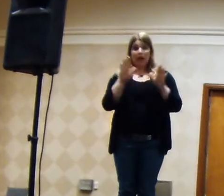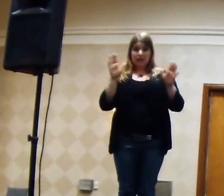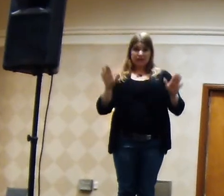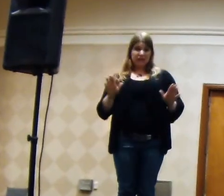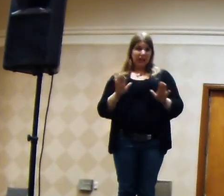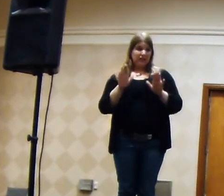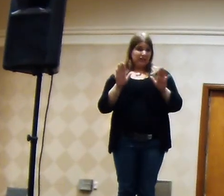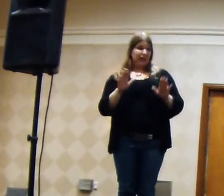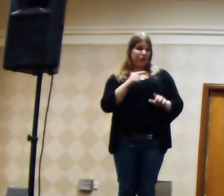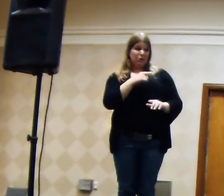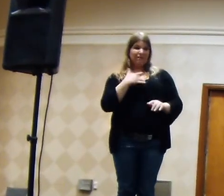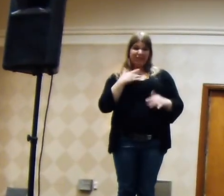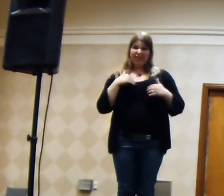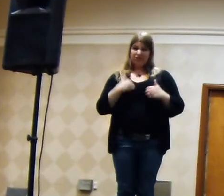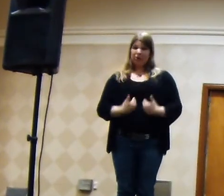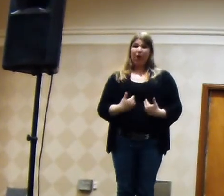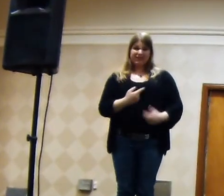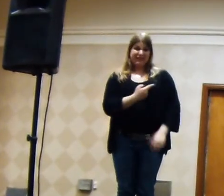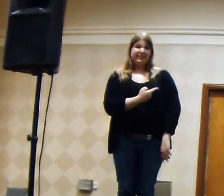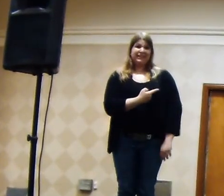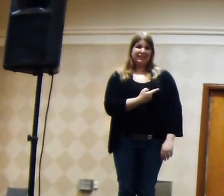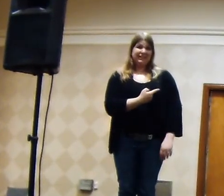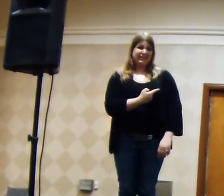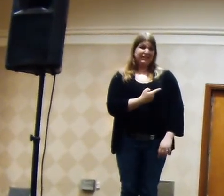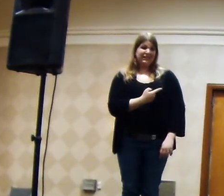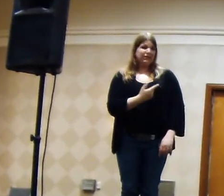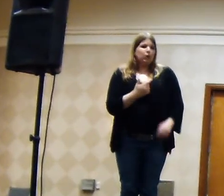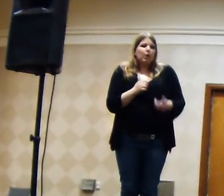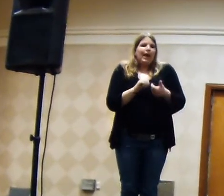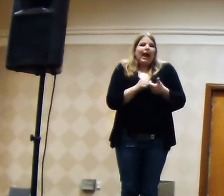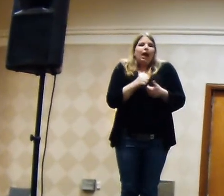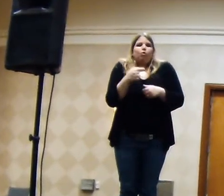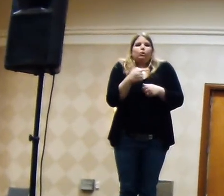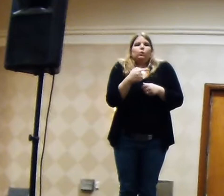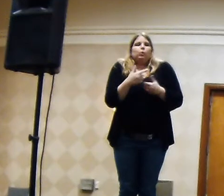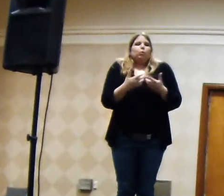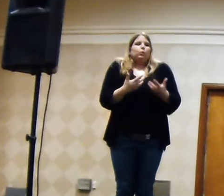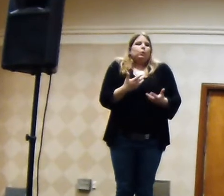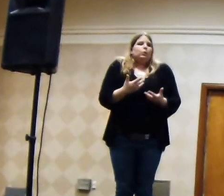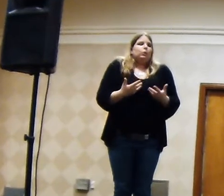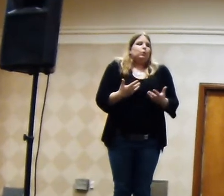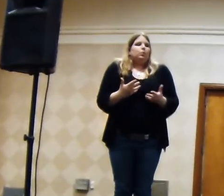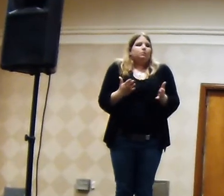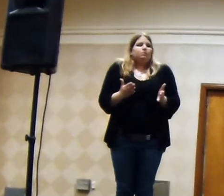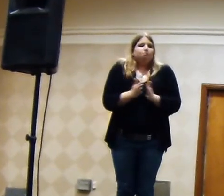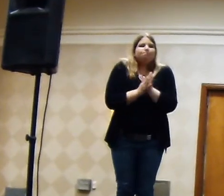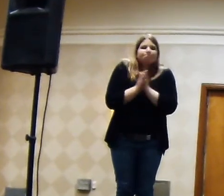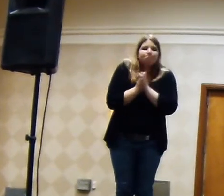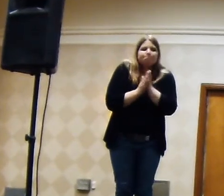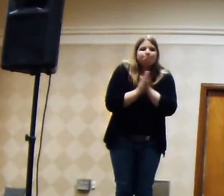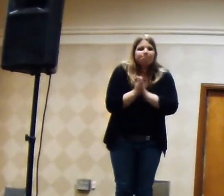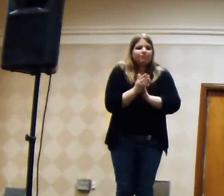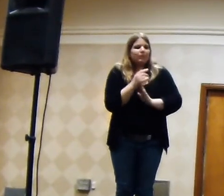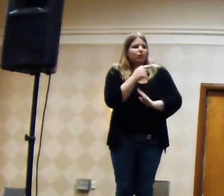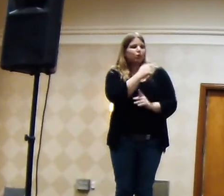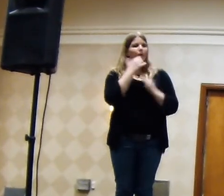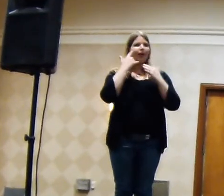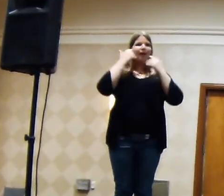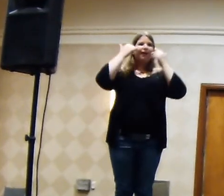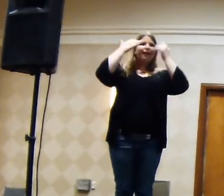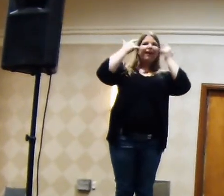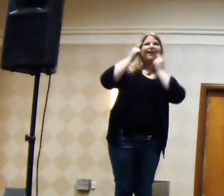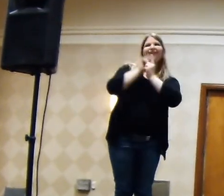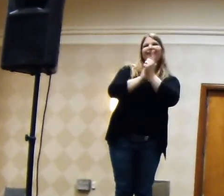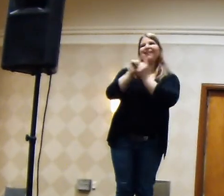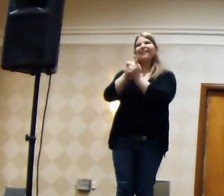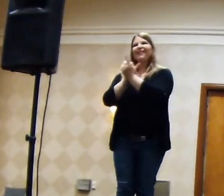conventions, you're probably exhausted. So, you know, what do you do to keep yourself, you know, motivated? I mean, you're so great when you meet everybody